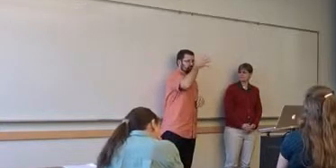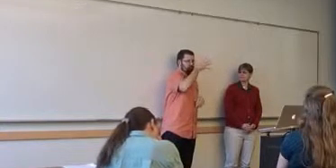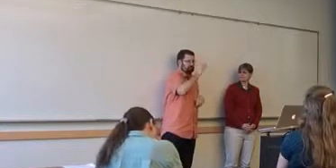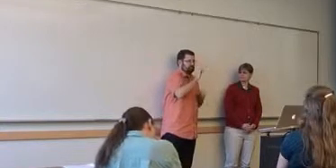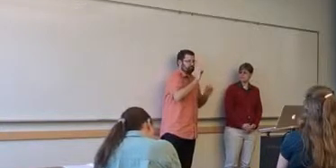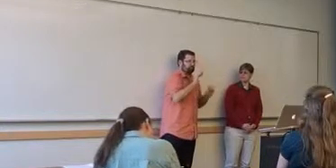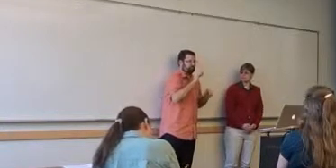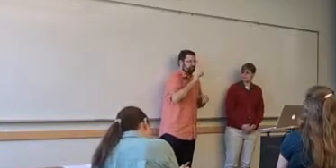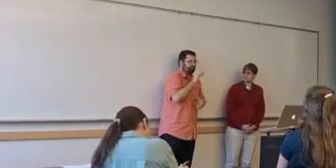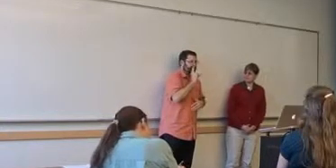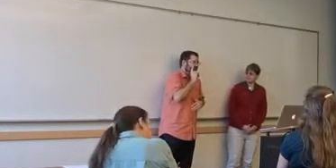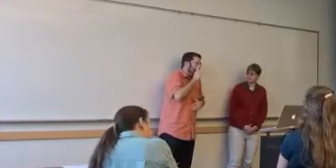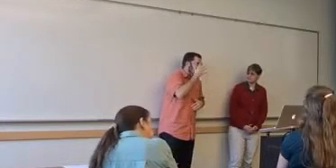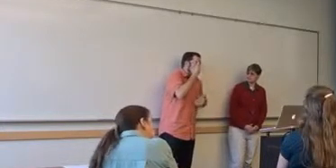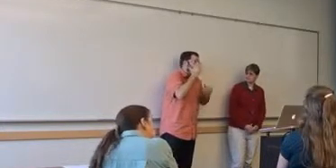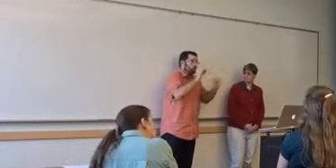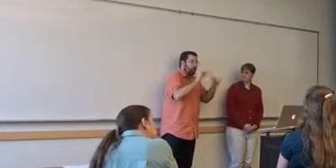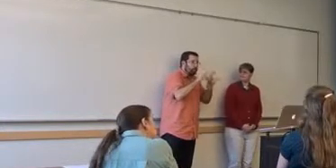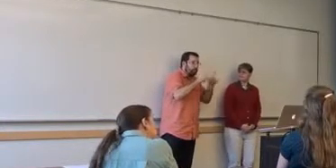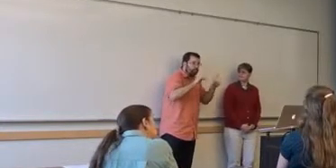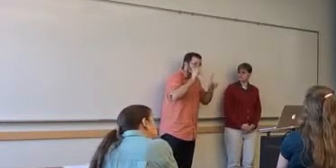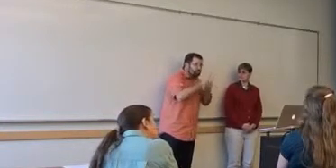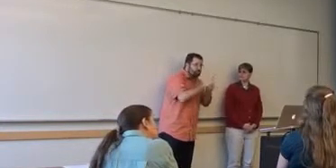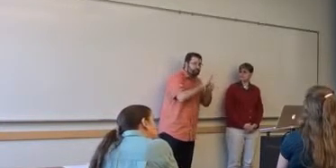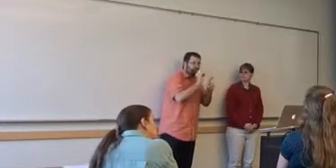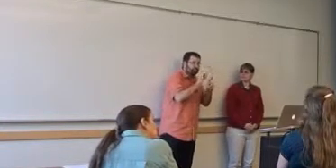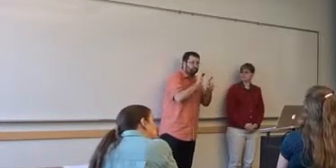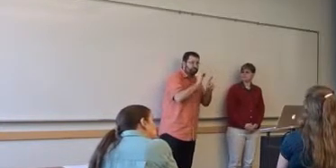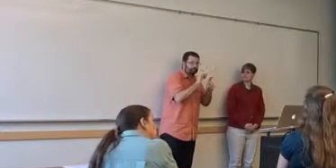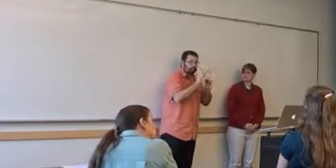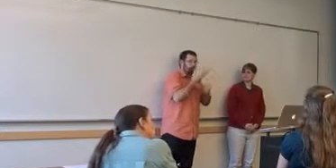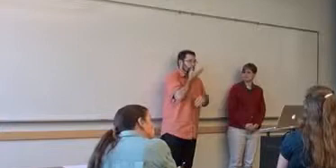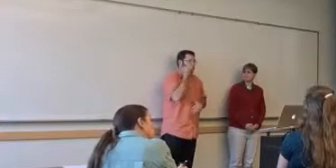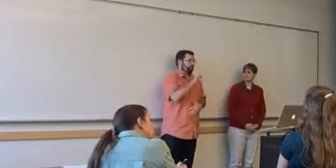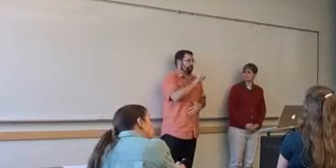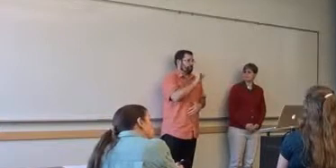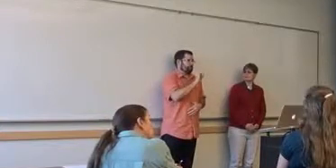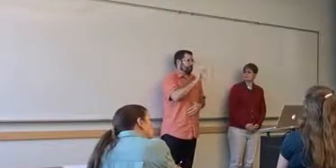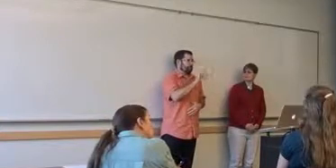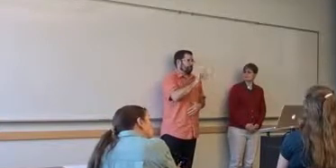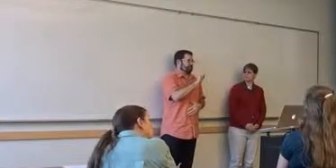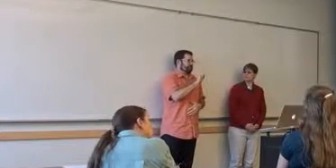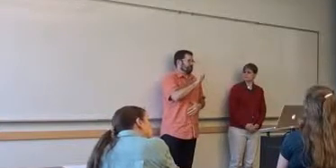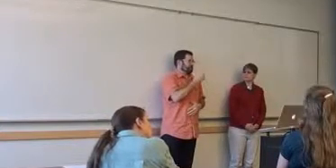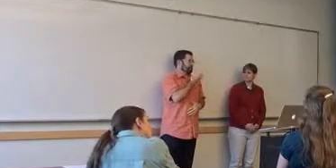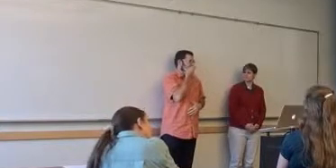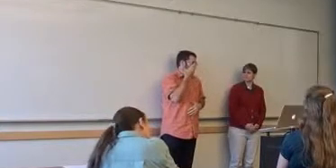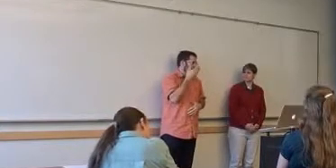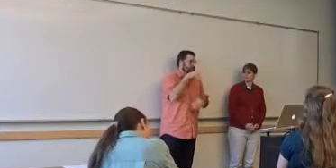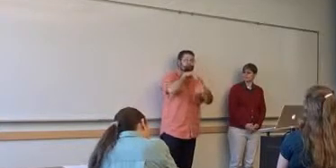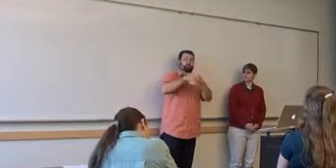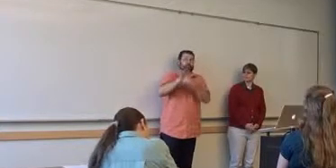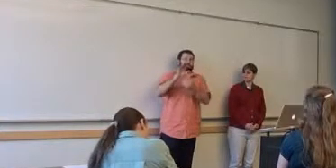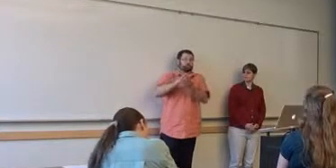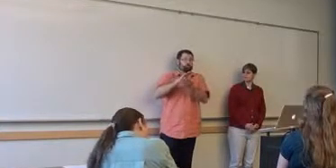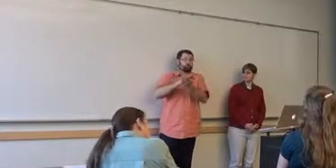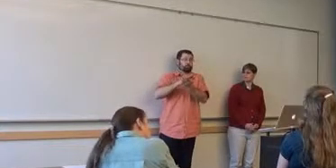you know, if typically a deaf person won't have hearing impairments, right? So then they won't have the language exposure. They won't see it, they won't pick it up